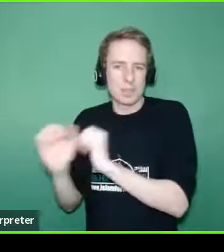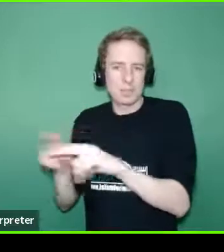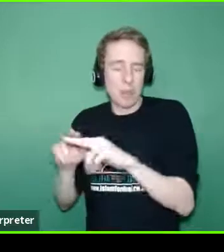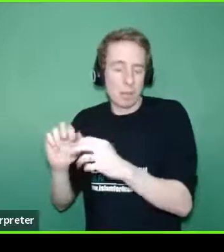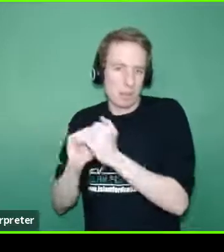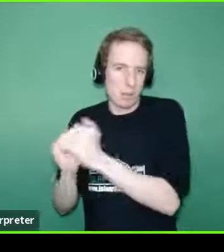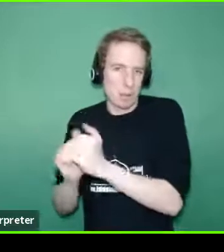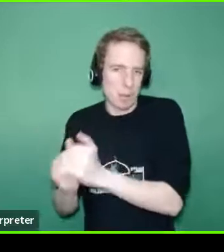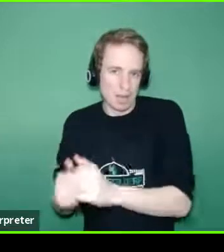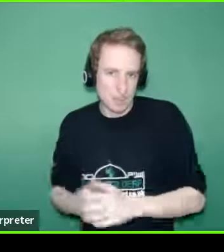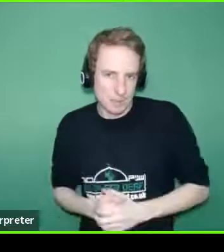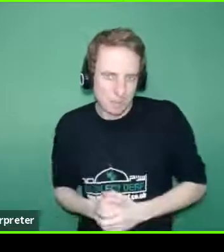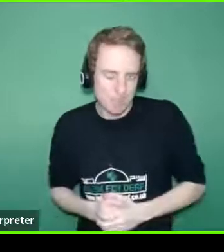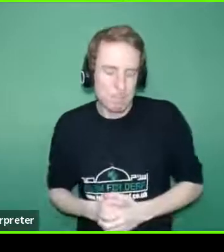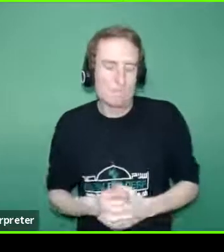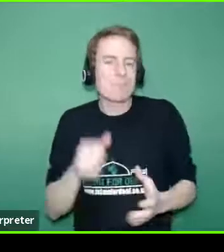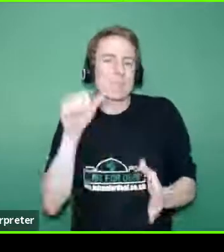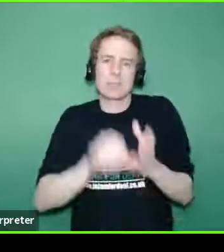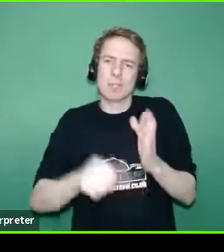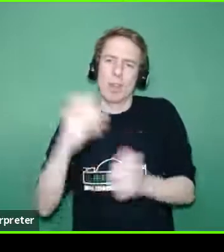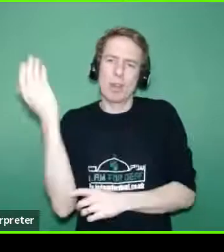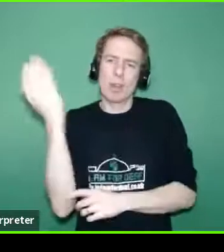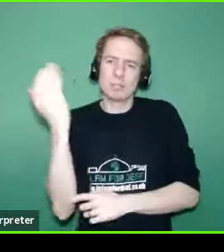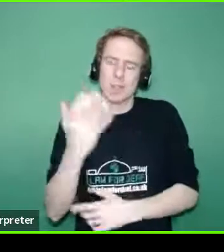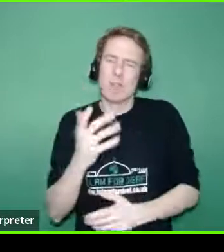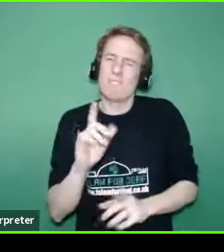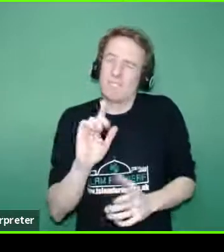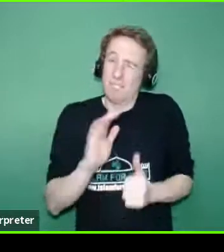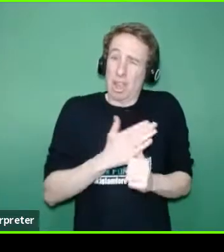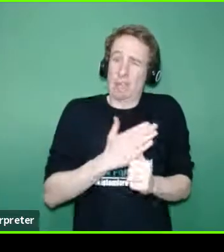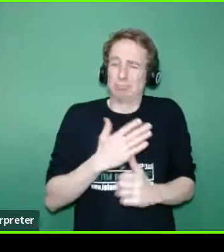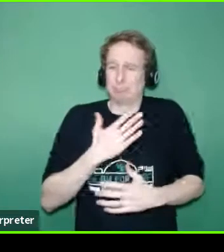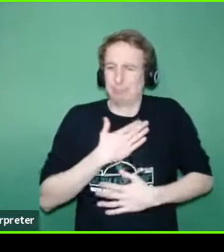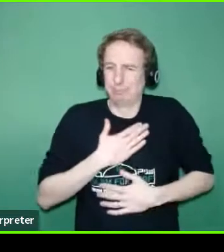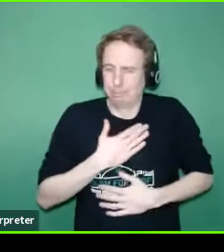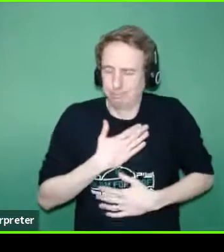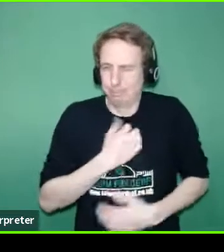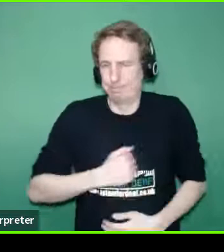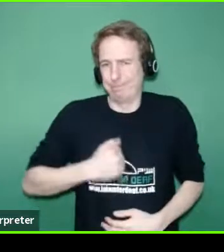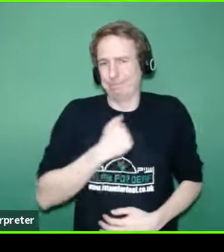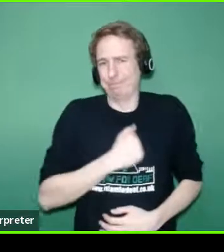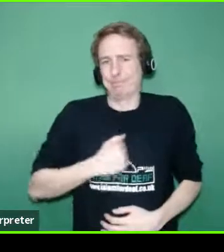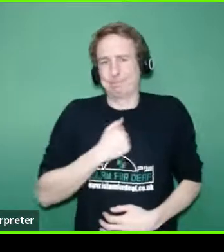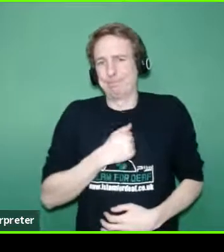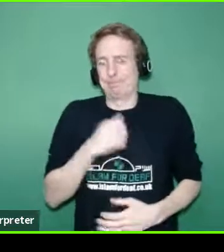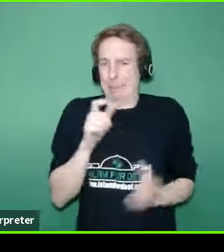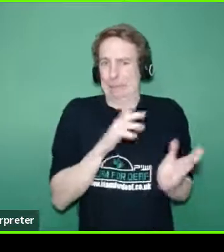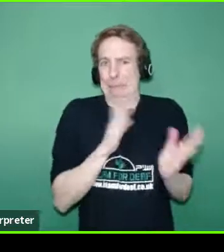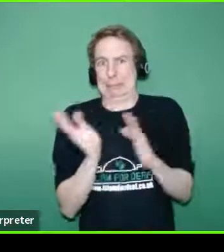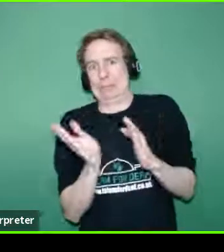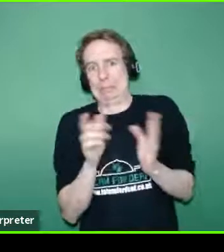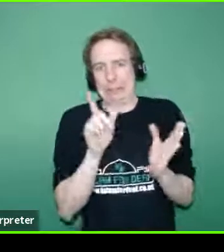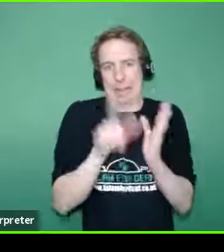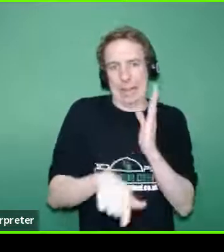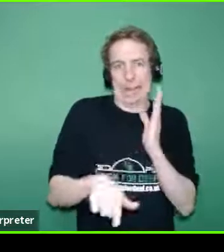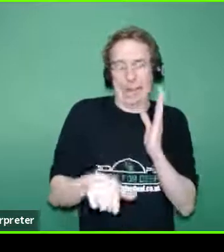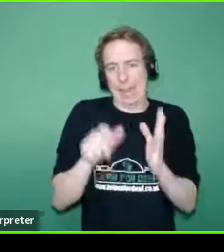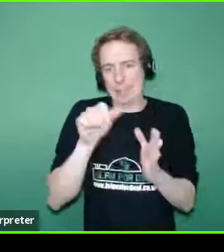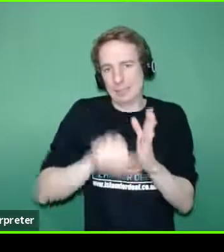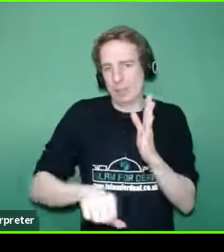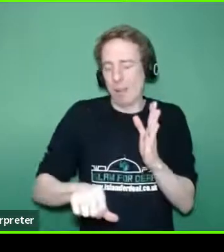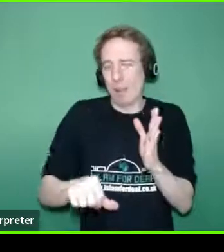proceed, first we apologize for the slight late running of tonight's episode, and that's due to some